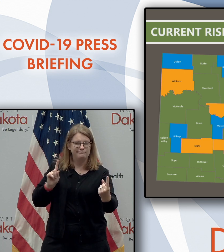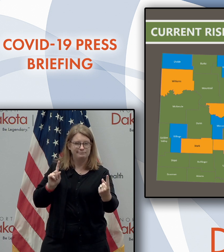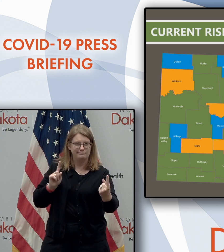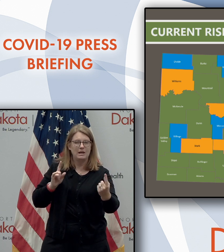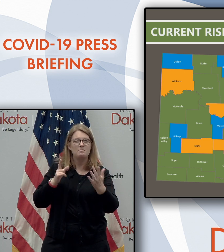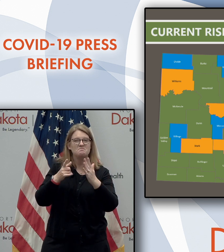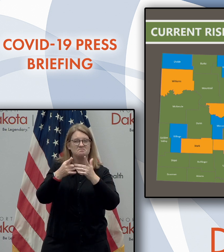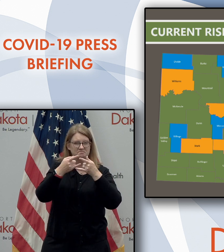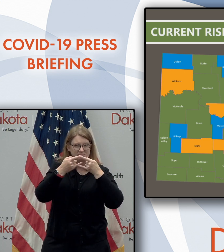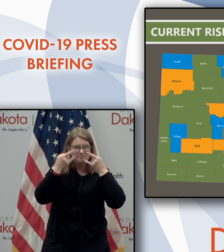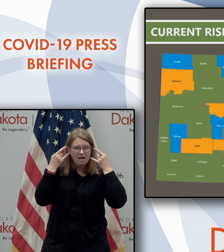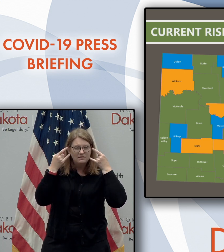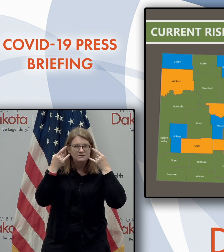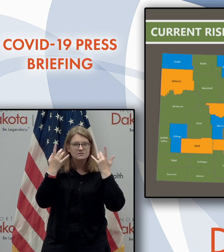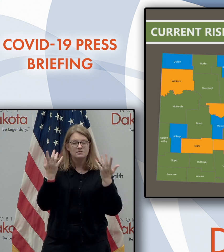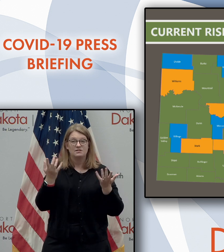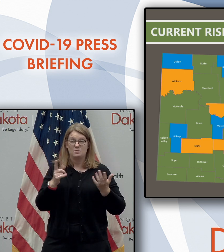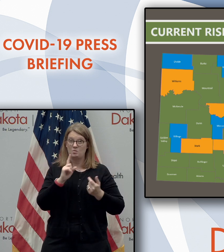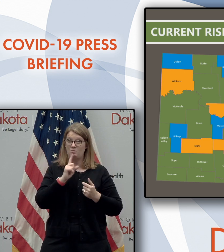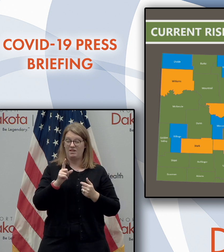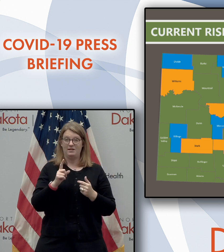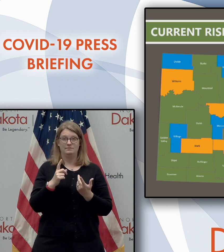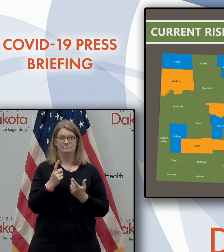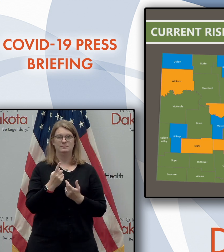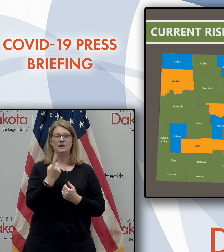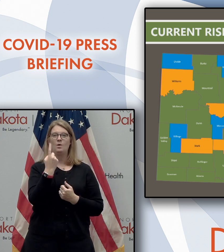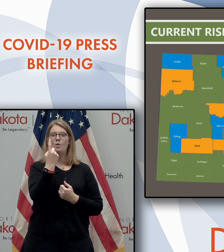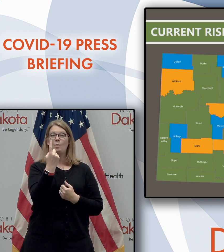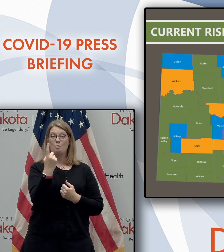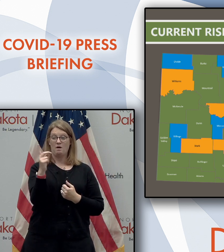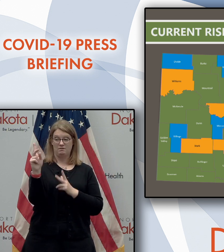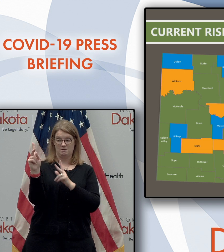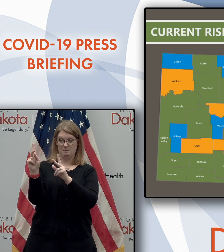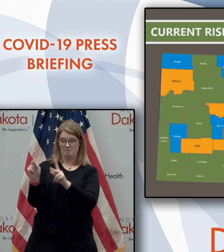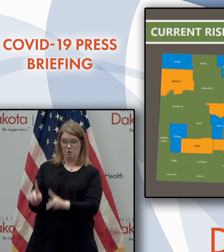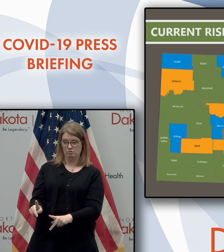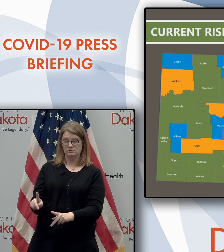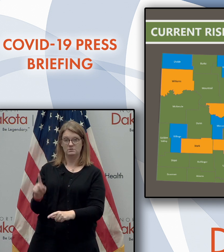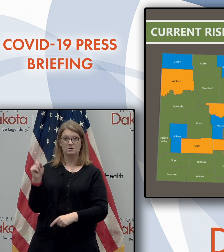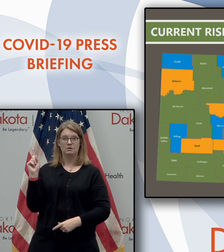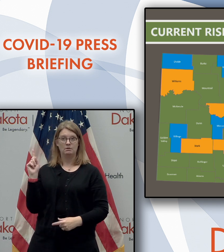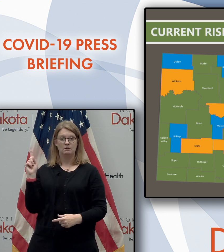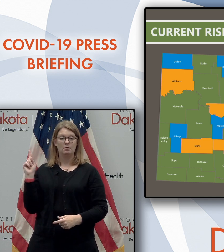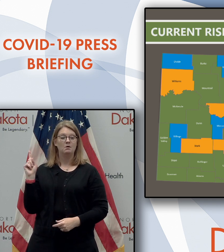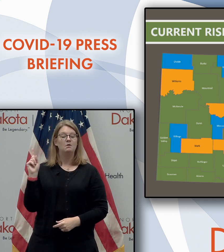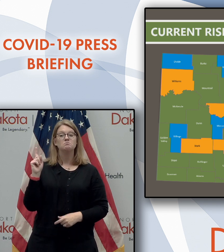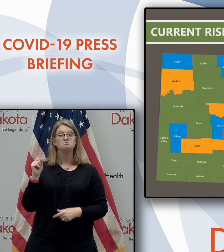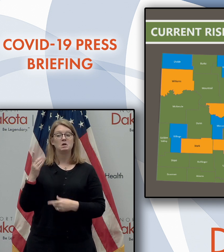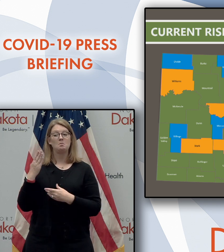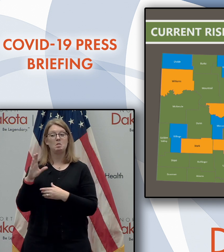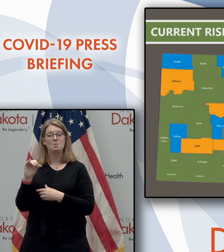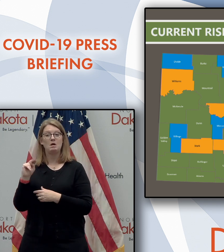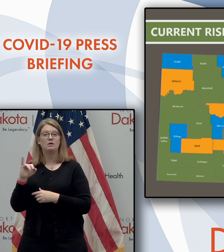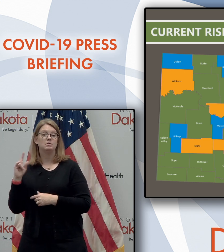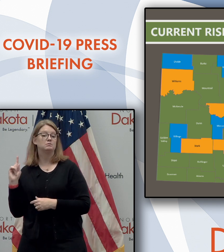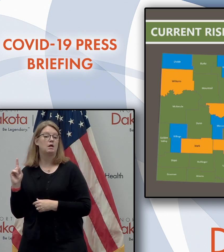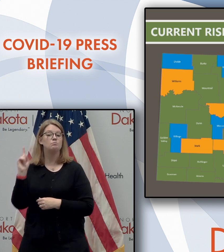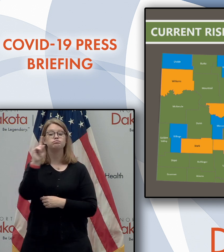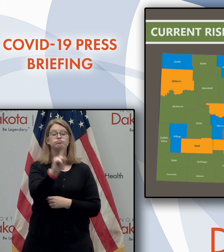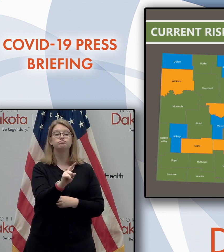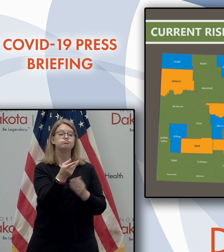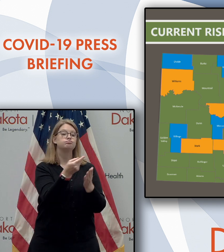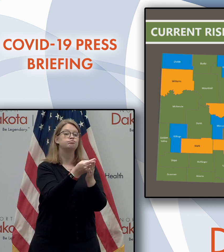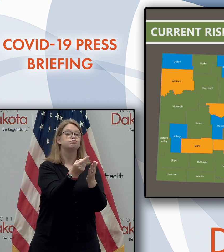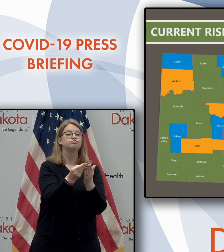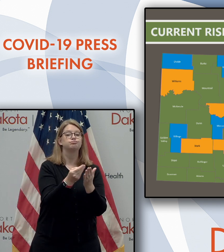mask wearing, et cetera, because it only takes one person who might go to a higher risk area, whether they're shopping or whether they might be commuting